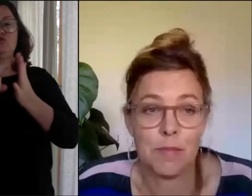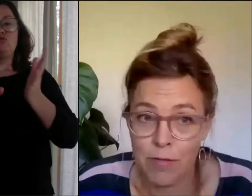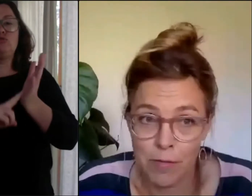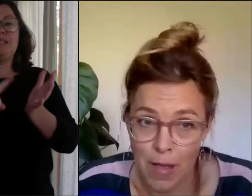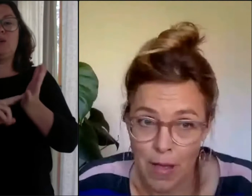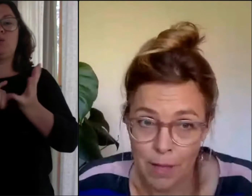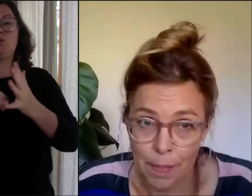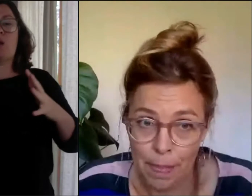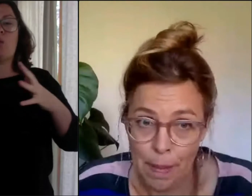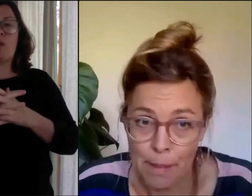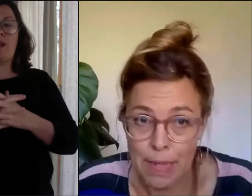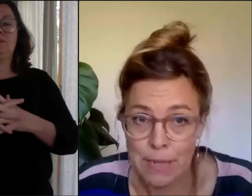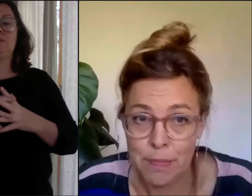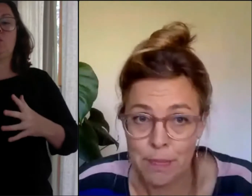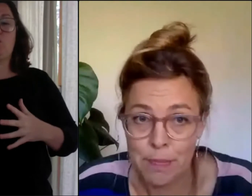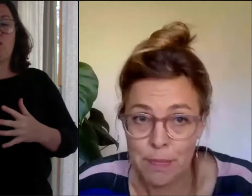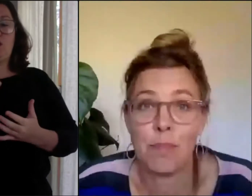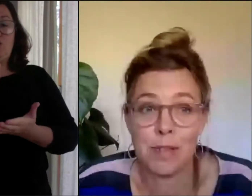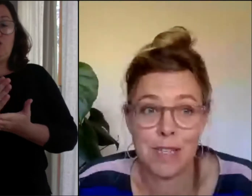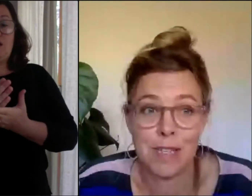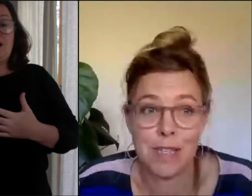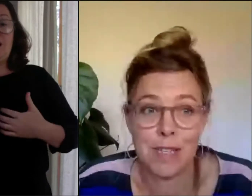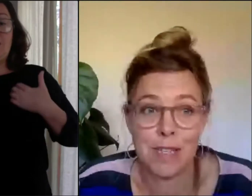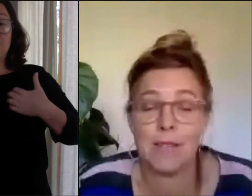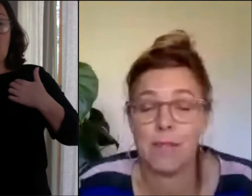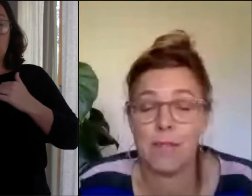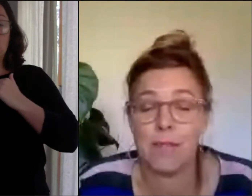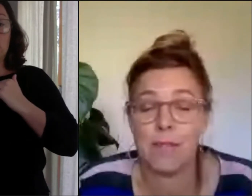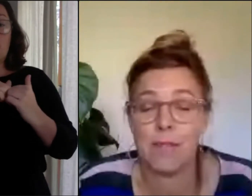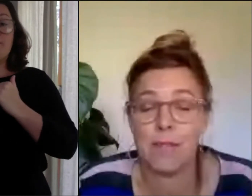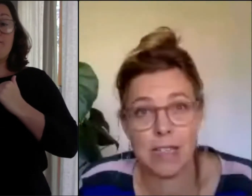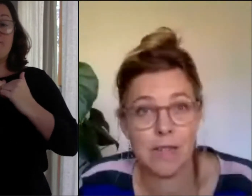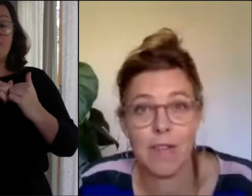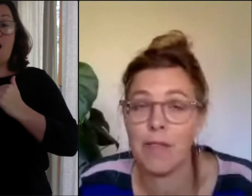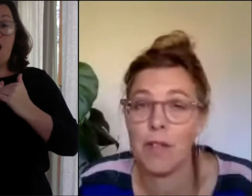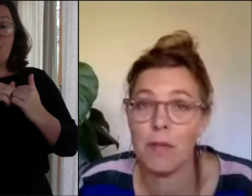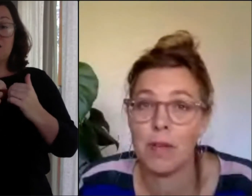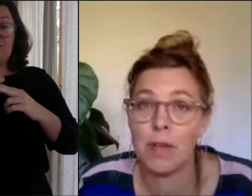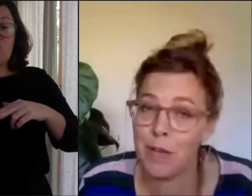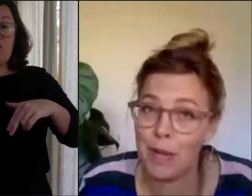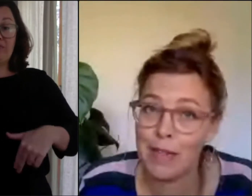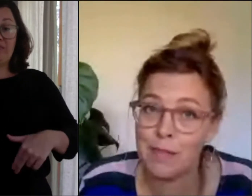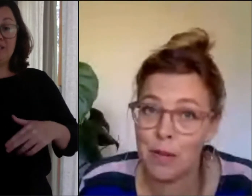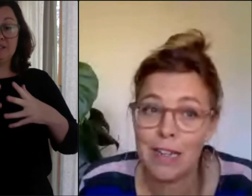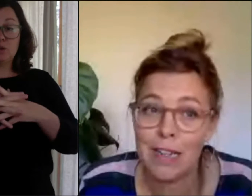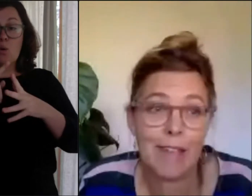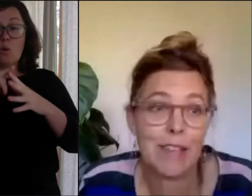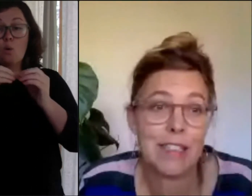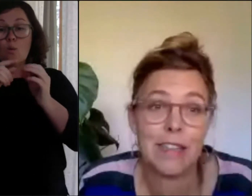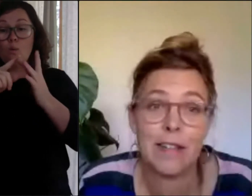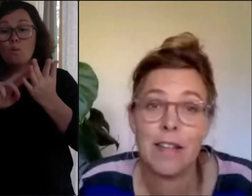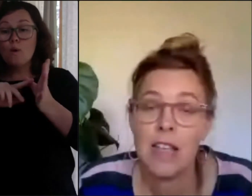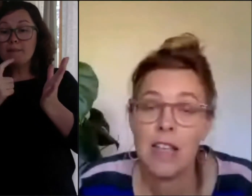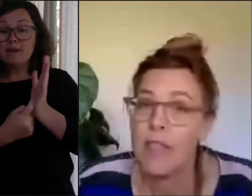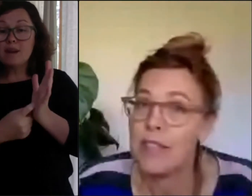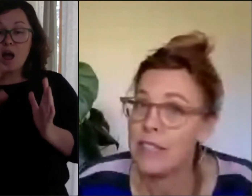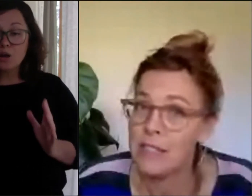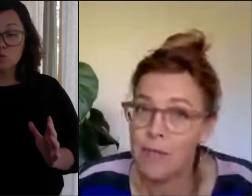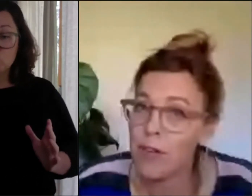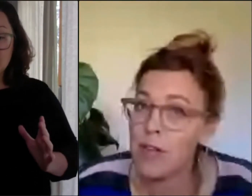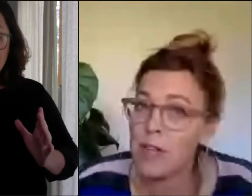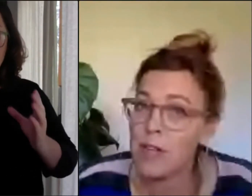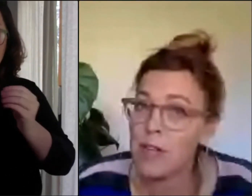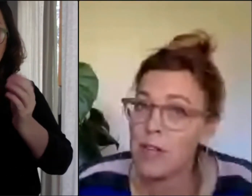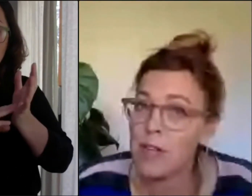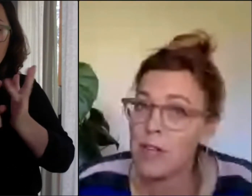with Creative Plus Business to present today's webinar, Screen Survival, with the fabulous Monica Davidson. This is